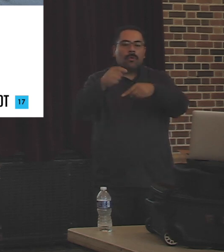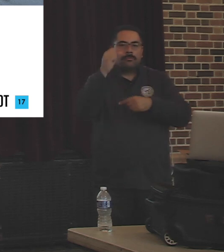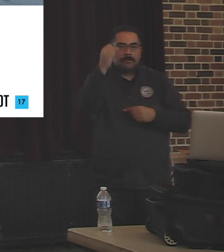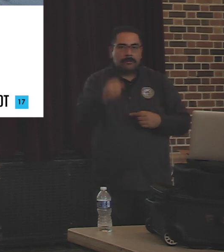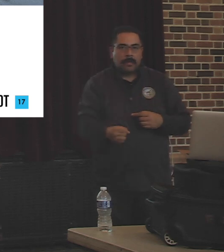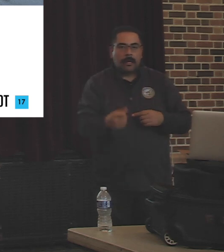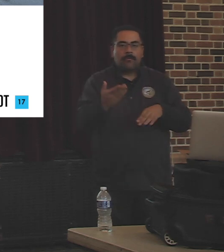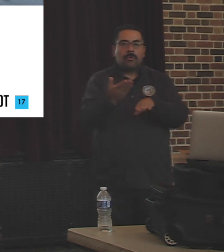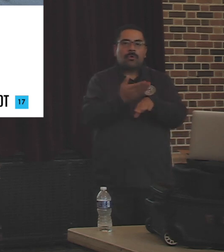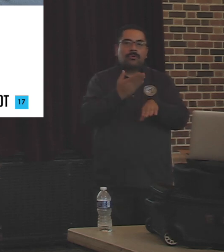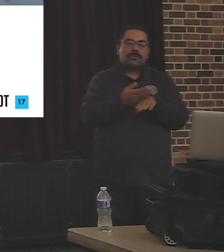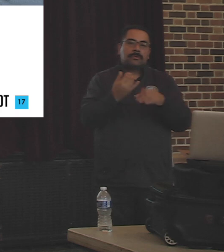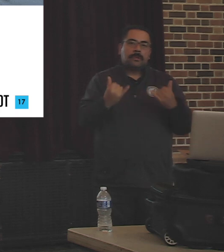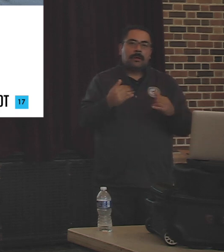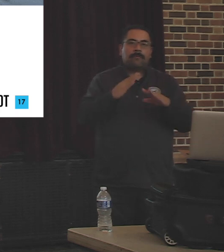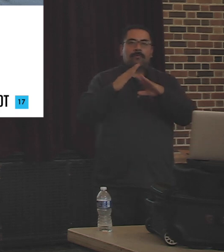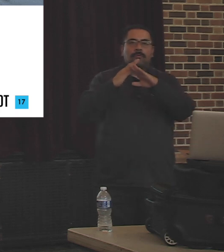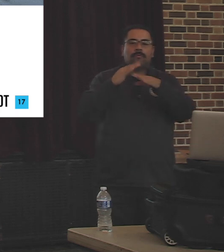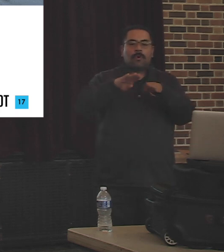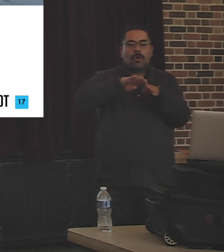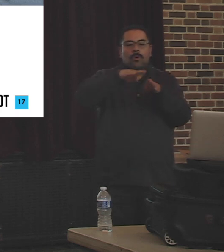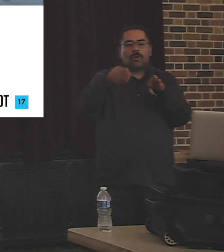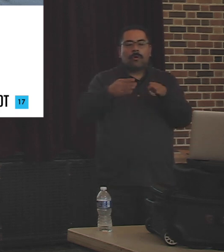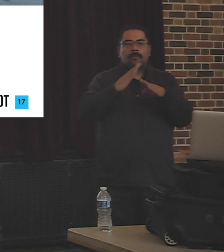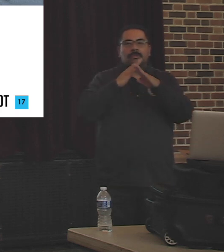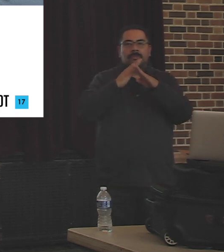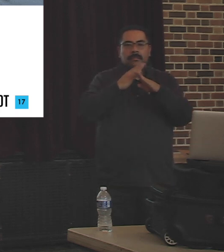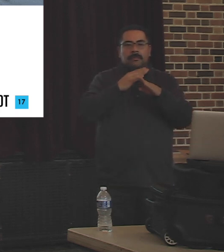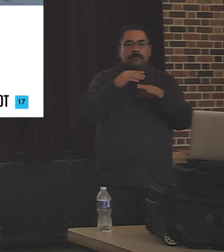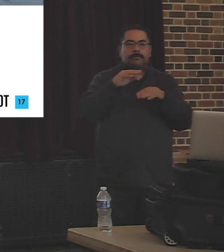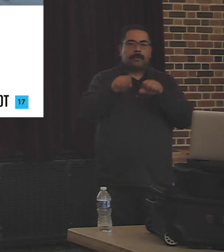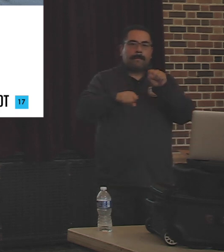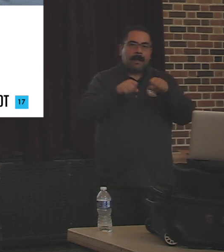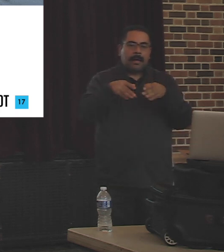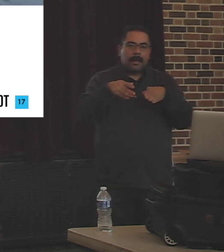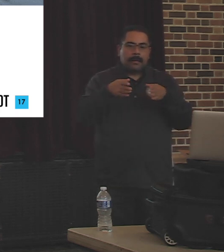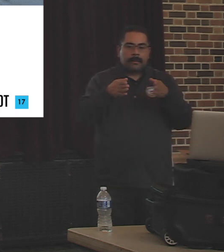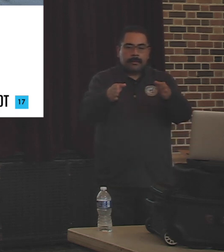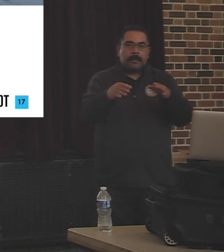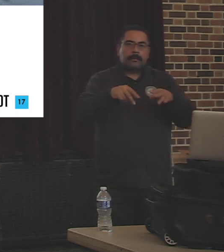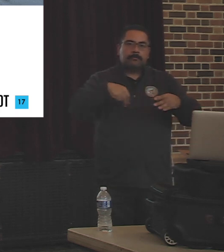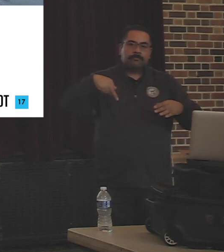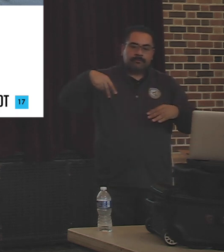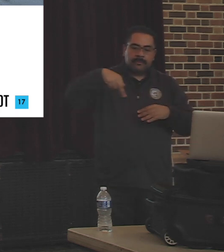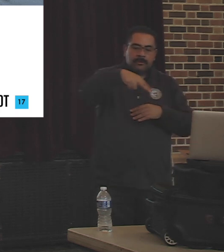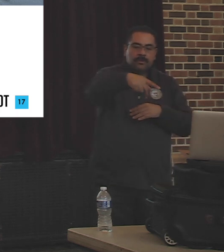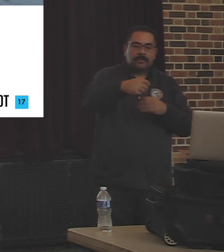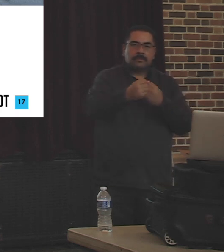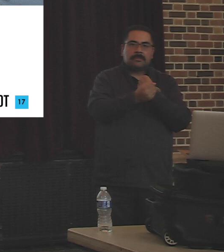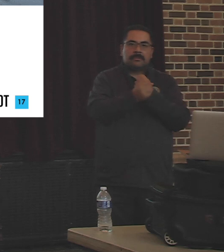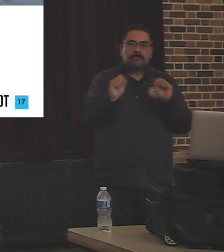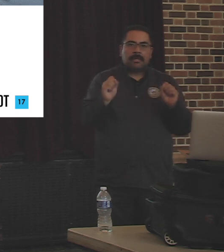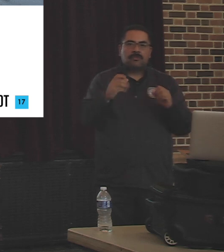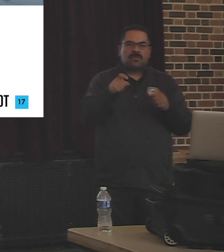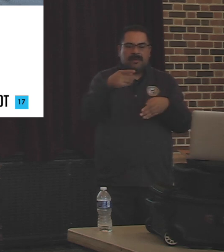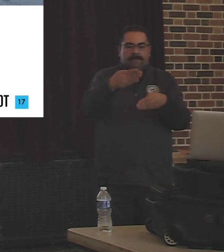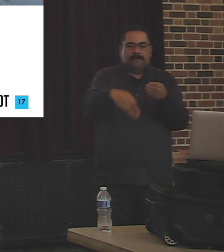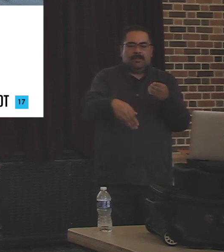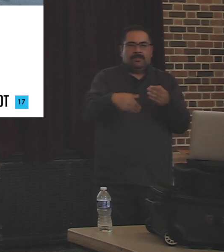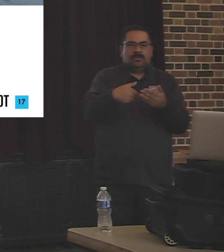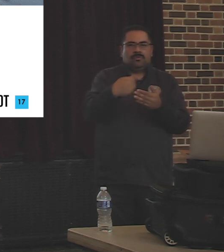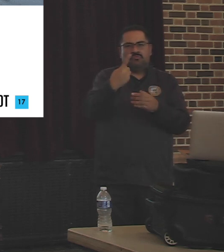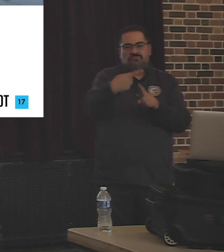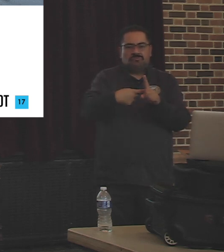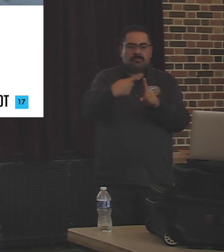we speak. Curb protected bike lanes, pedestrian refuge space, bike signals at some of the intersections. This should be completed in the next